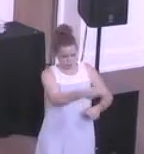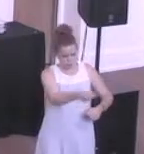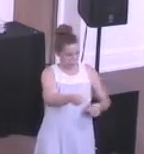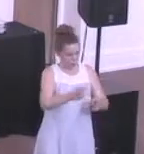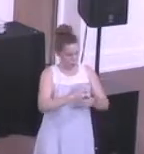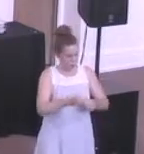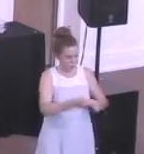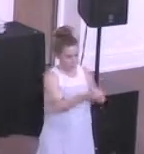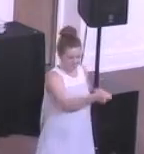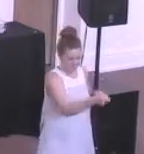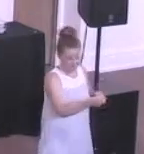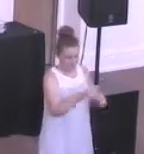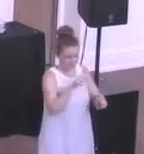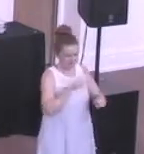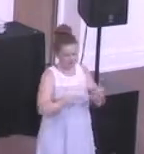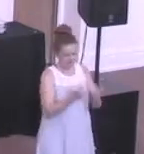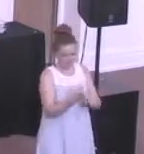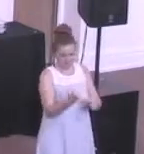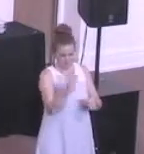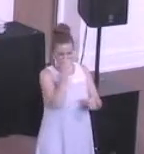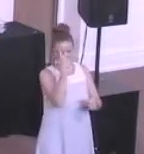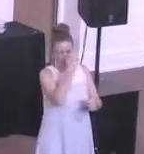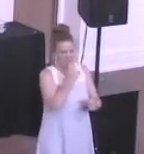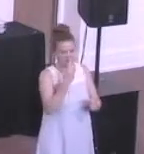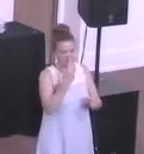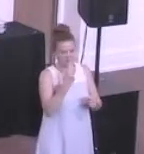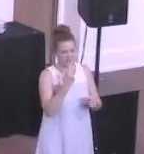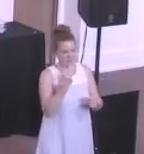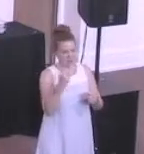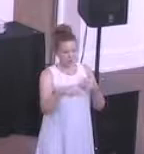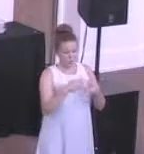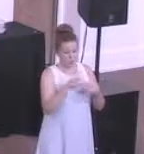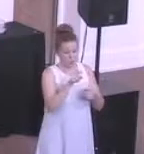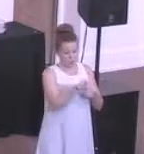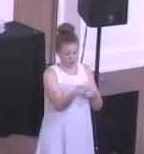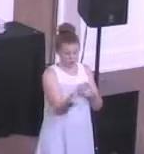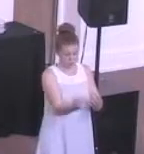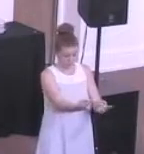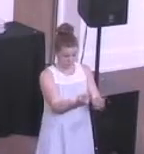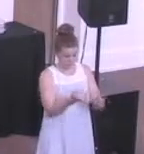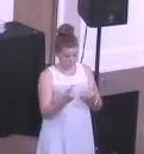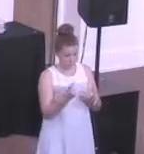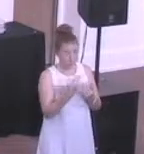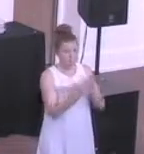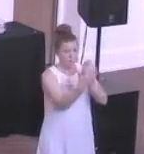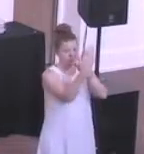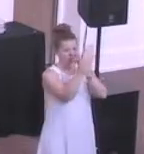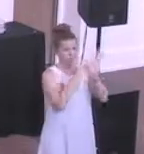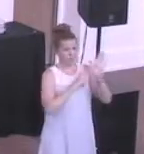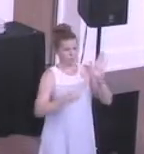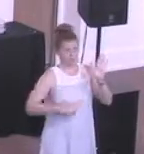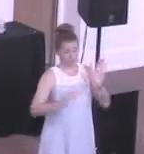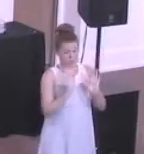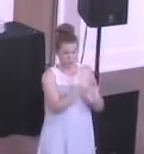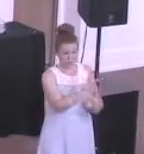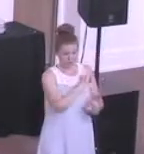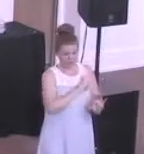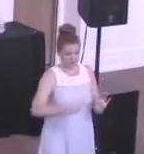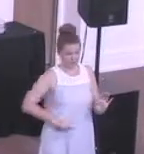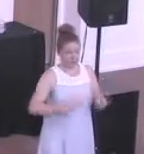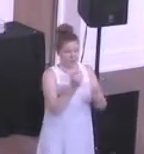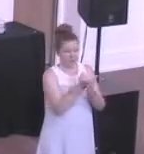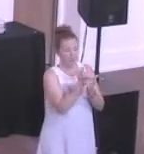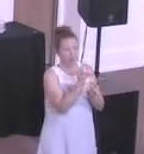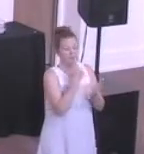you. Now, here's the story. When you would come into the presence of your Lord, your King, everyone say